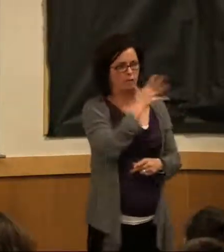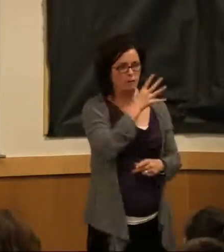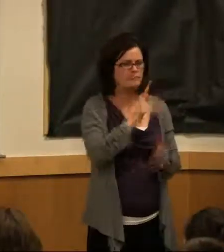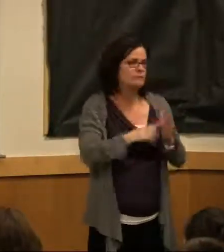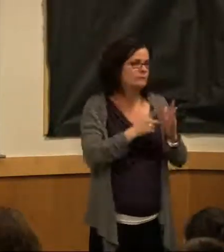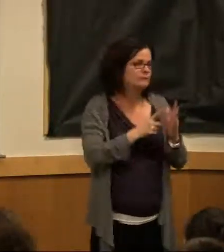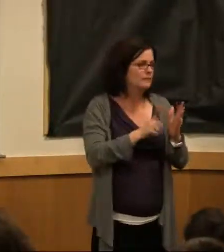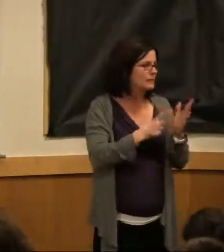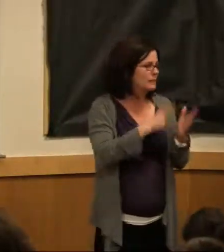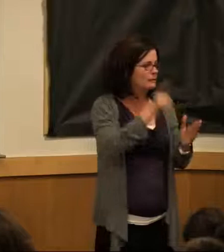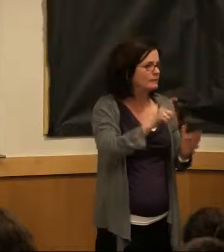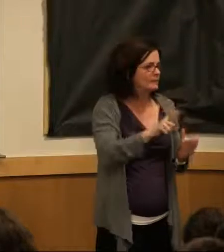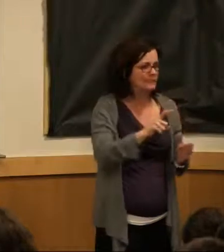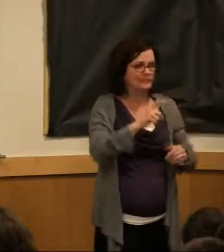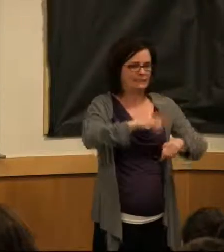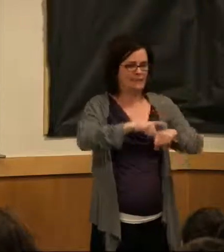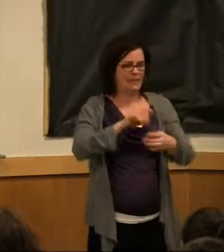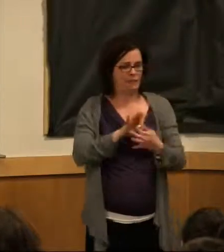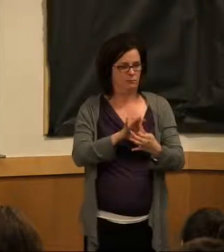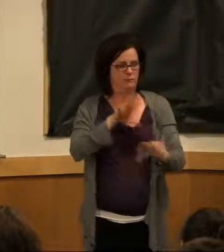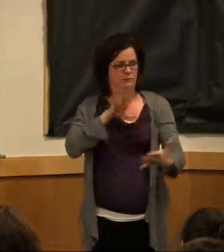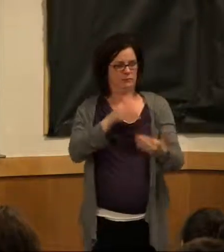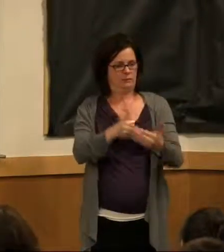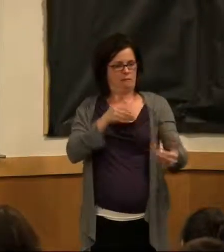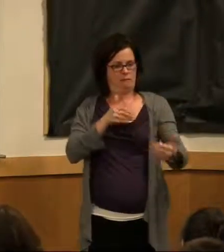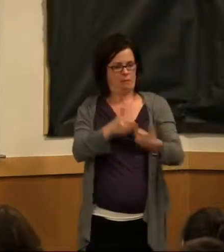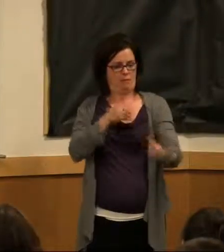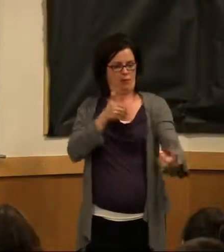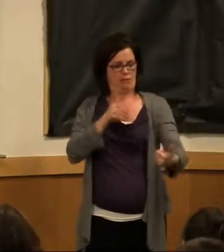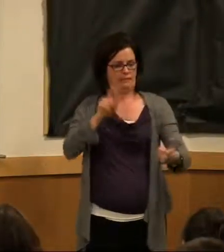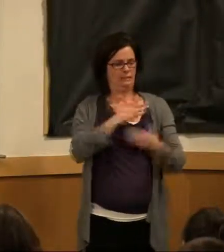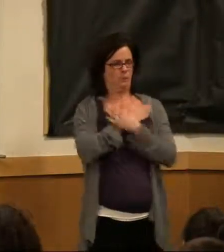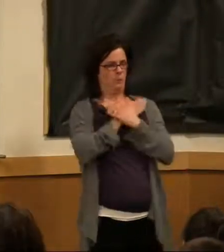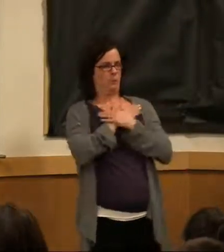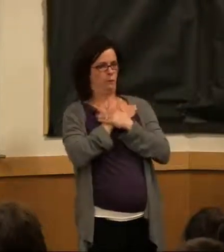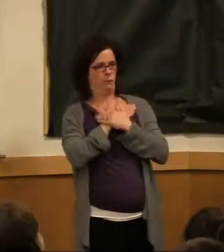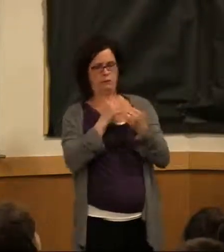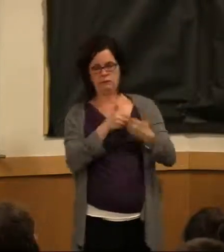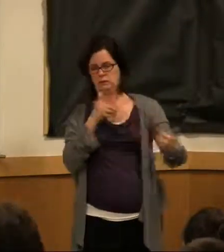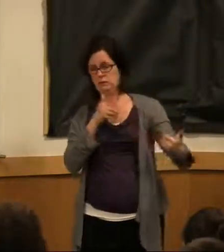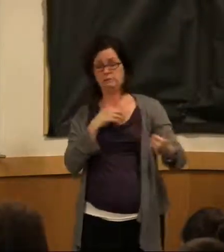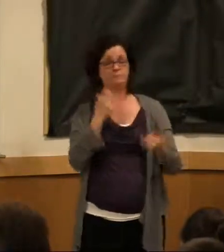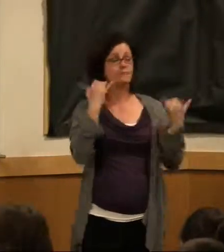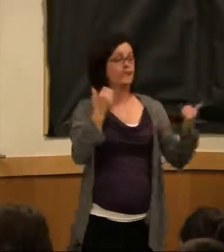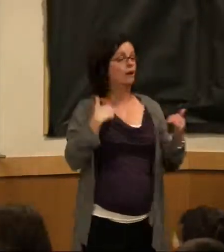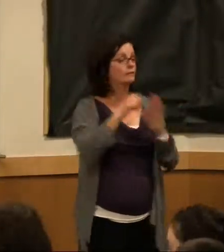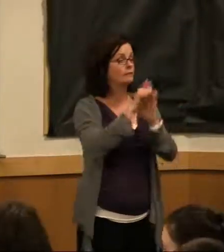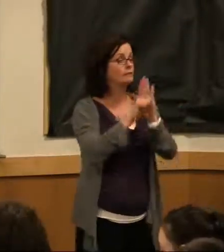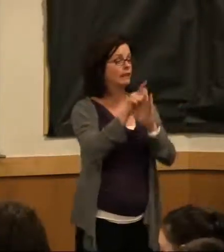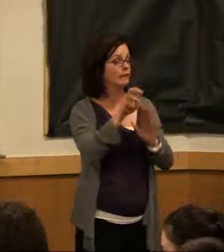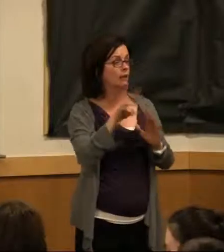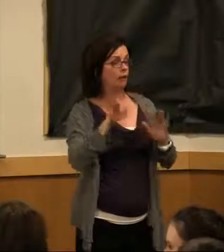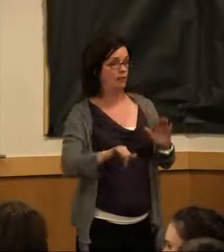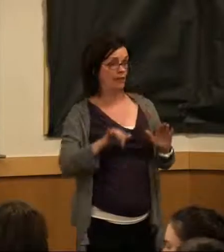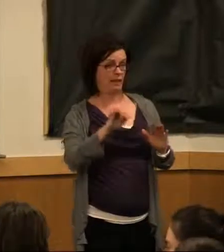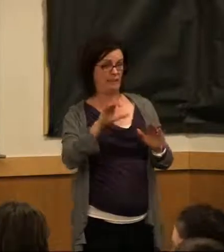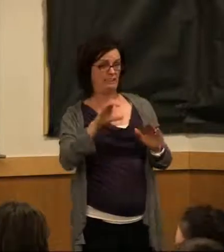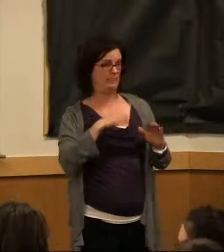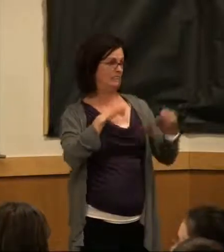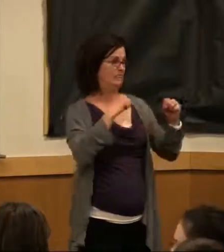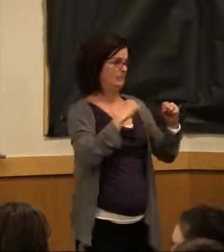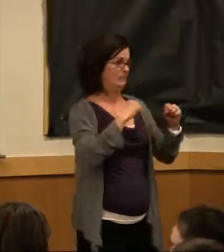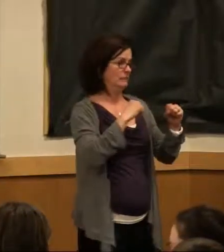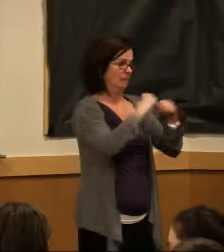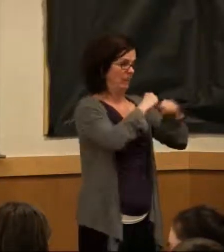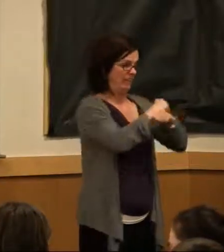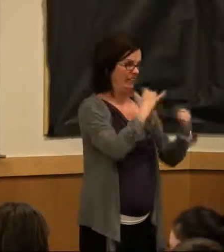need the time apart from each other. Right now there's a state law that we're fighting, that a husband cannot take